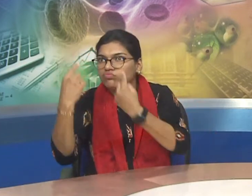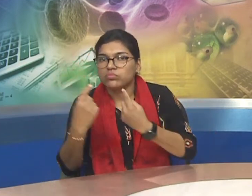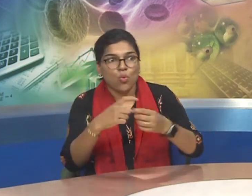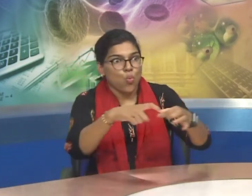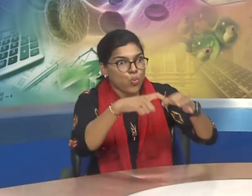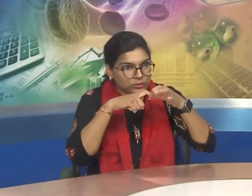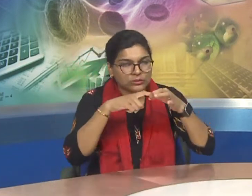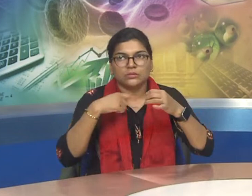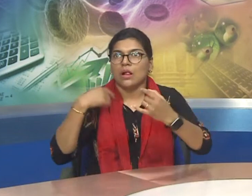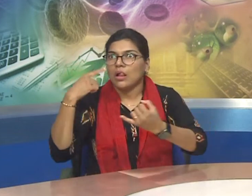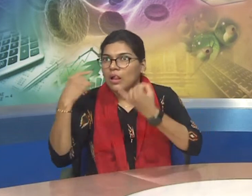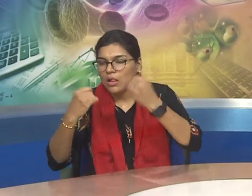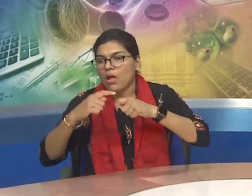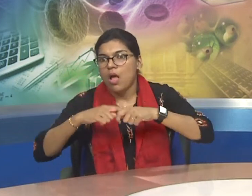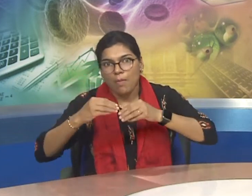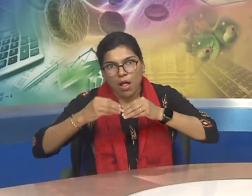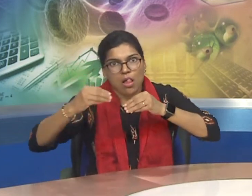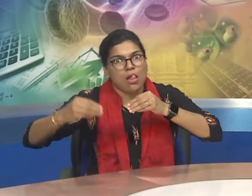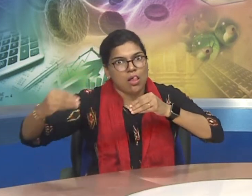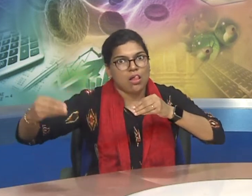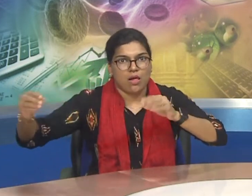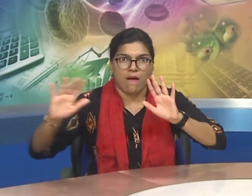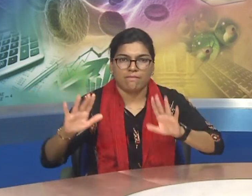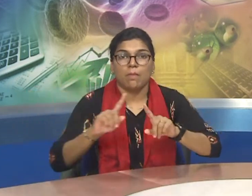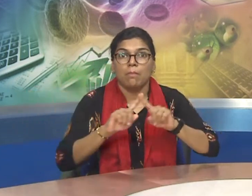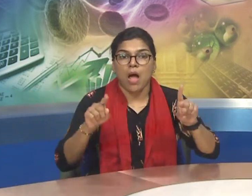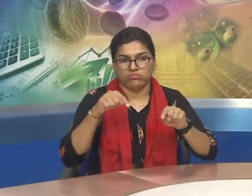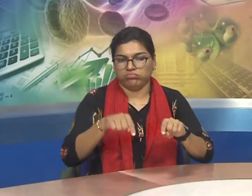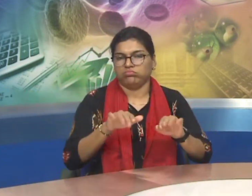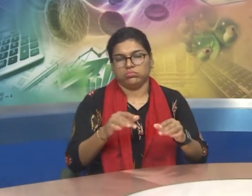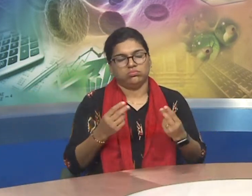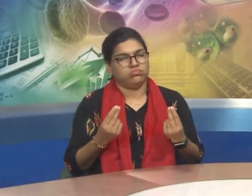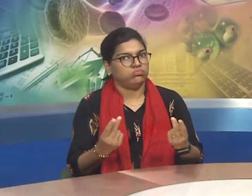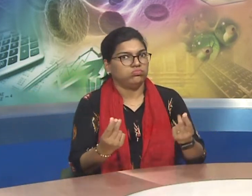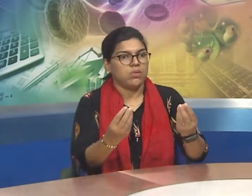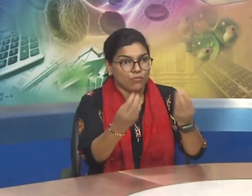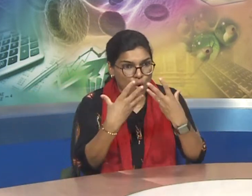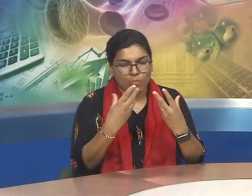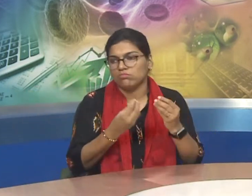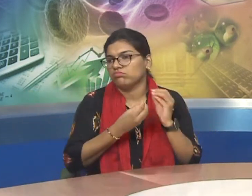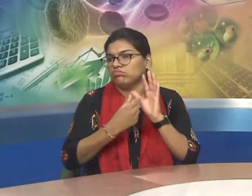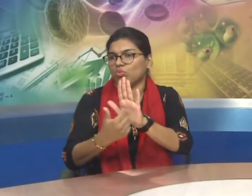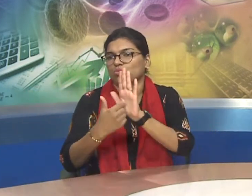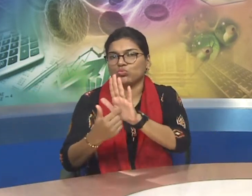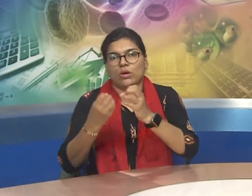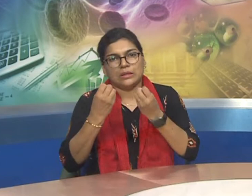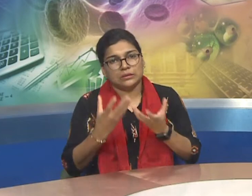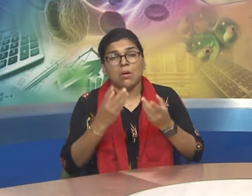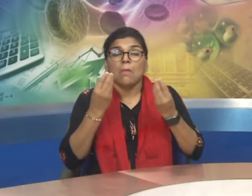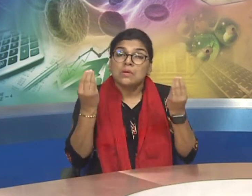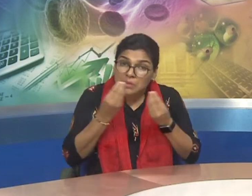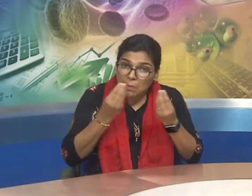smooth and efficient. So library automation services are important.